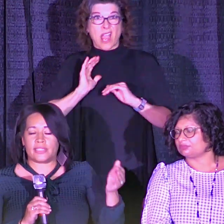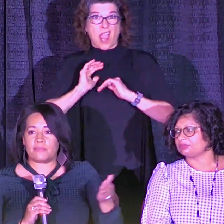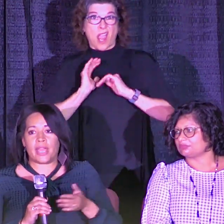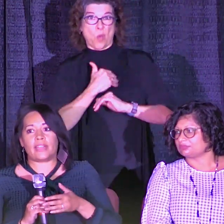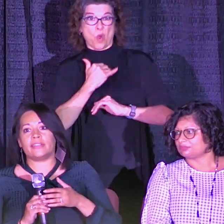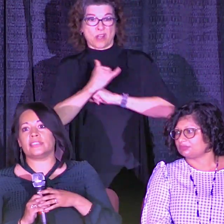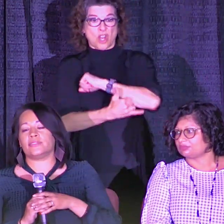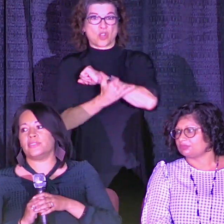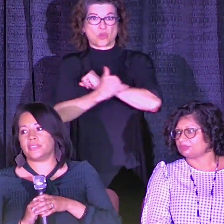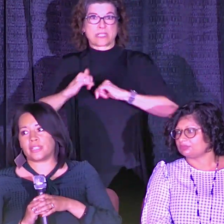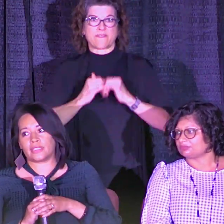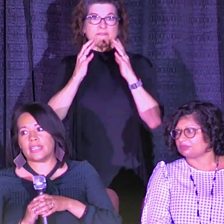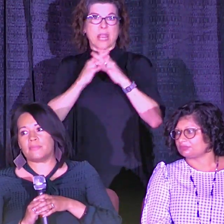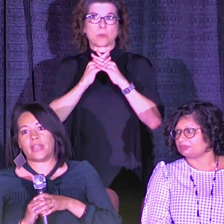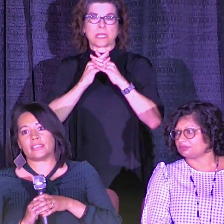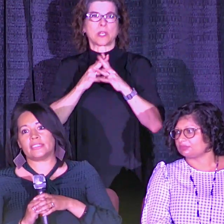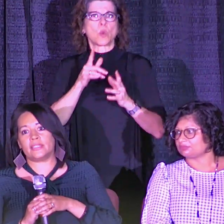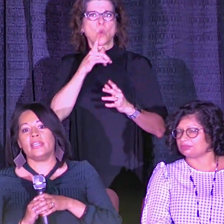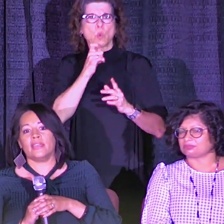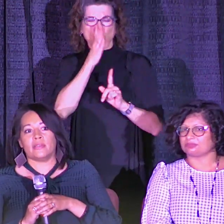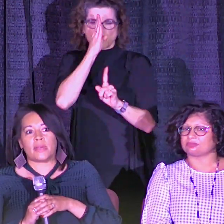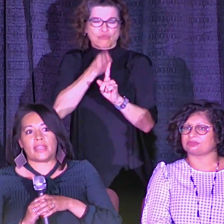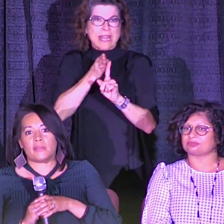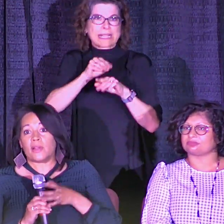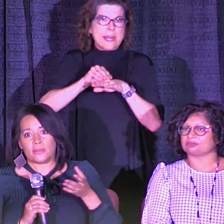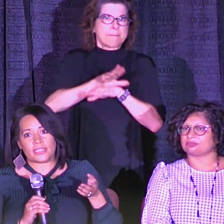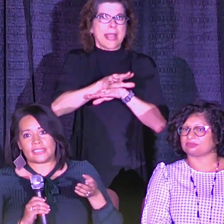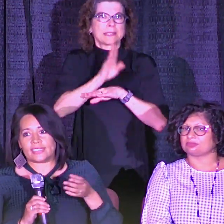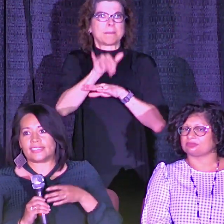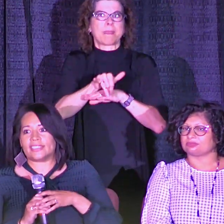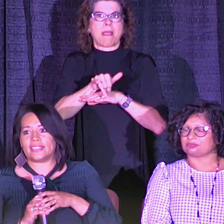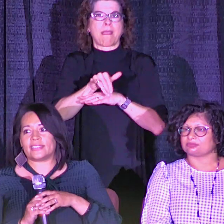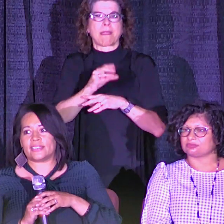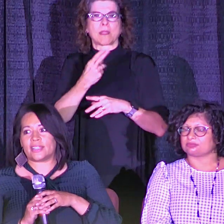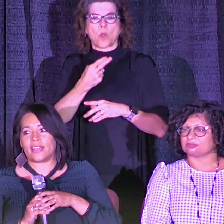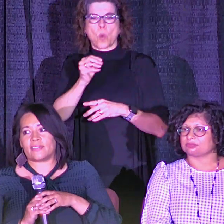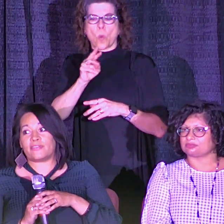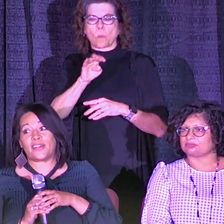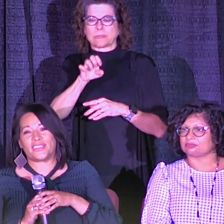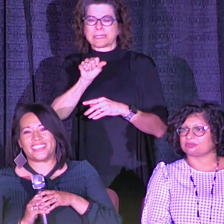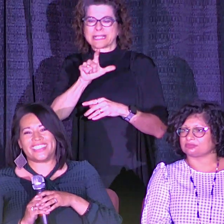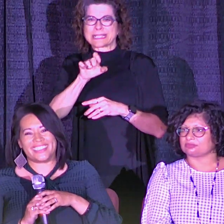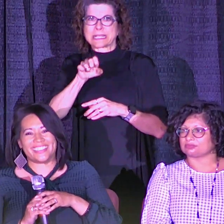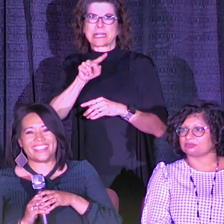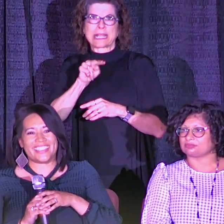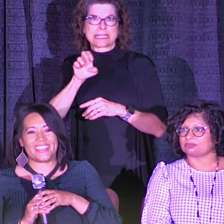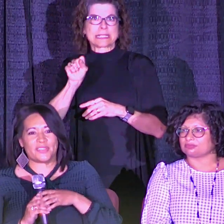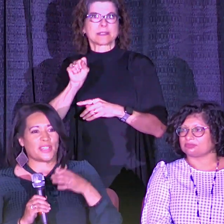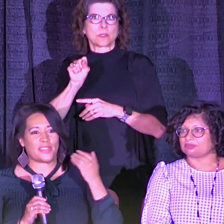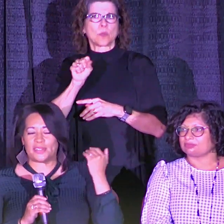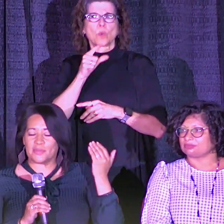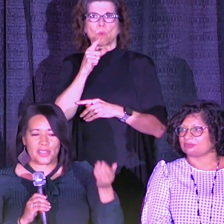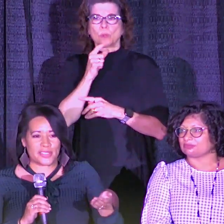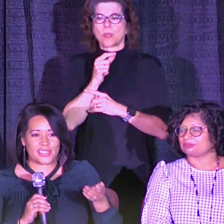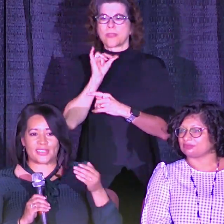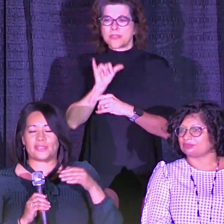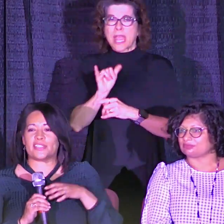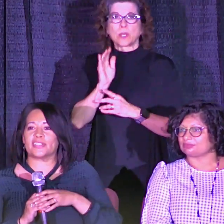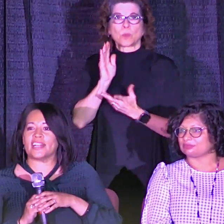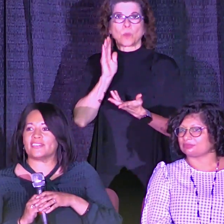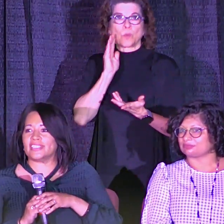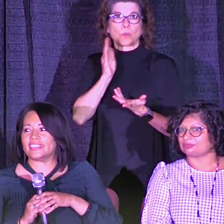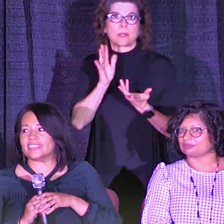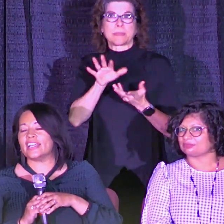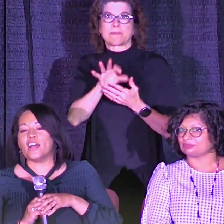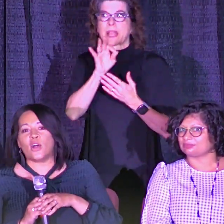lot of the same patterns of who's directly impacted by homelessness is found in the whether it's the